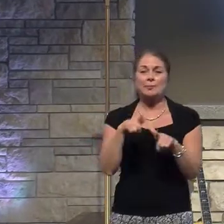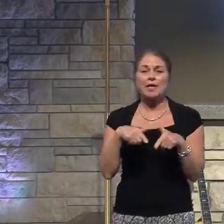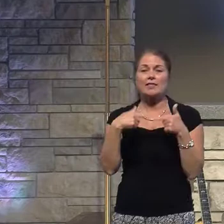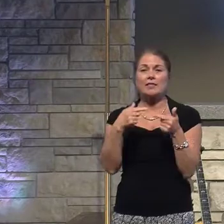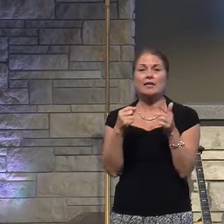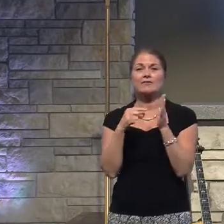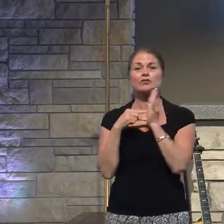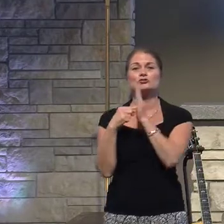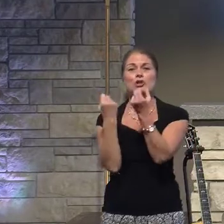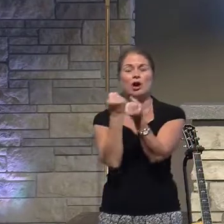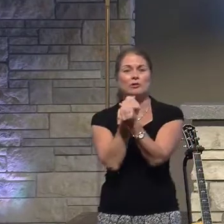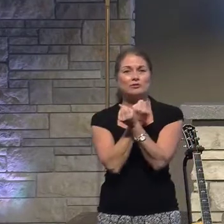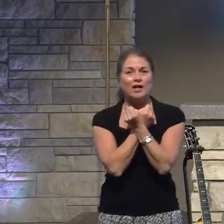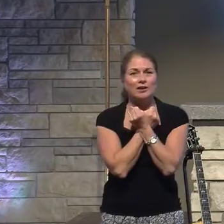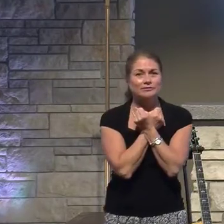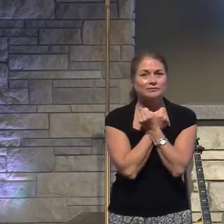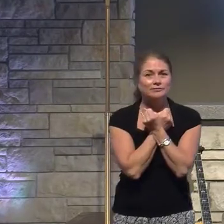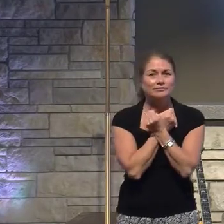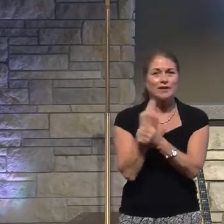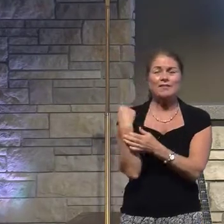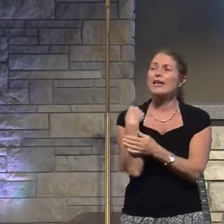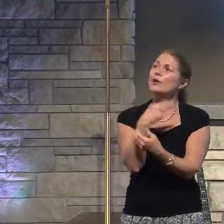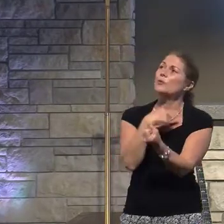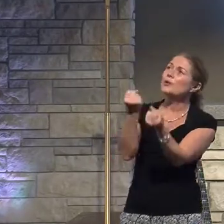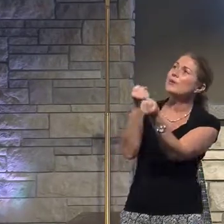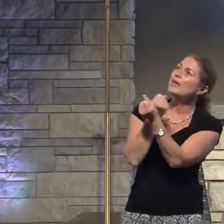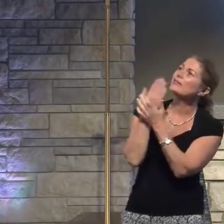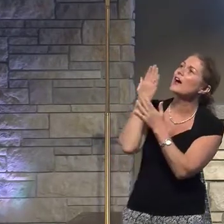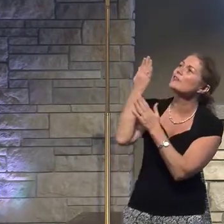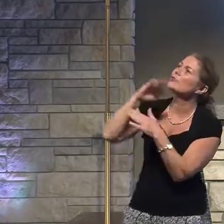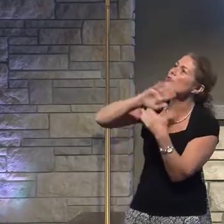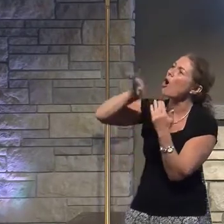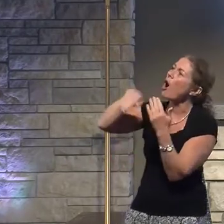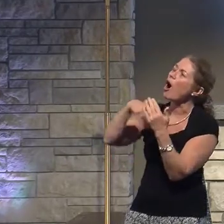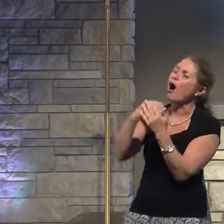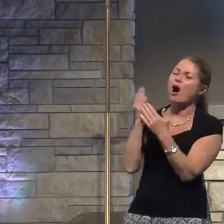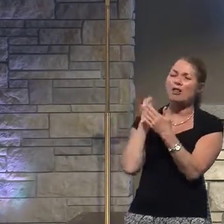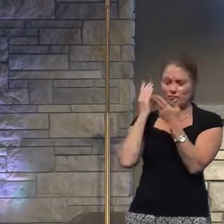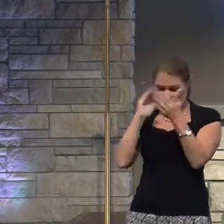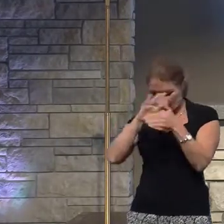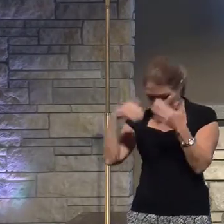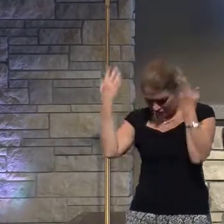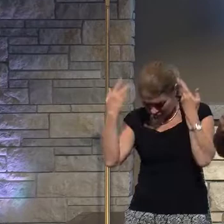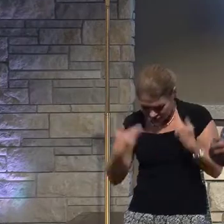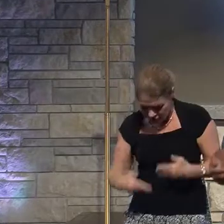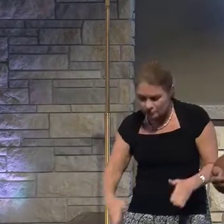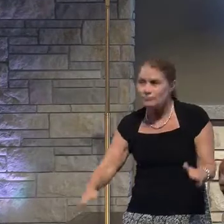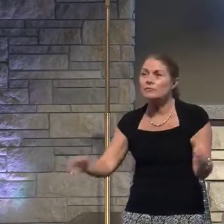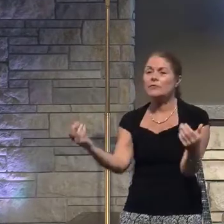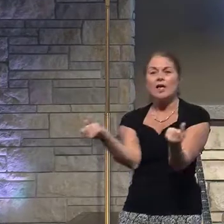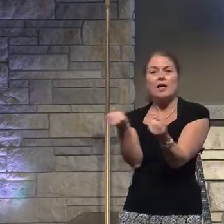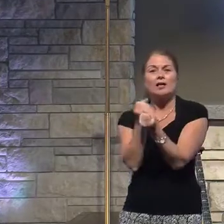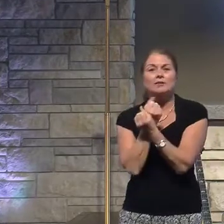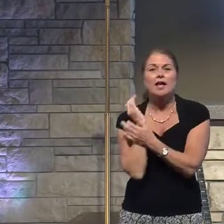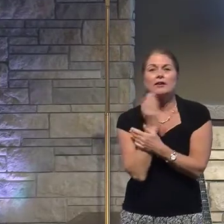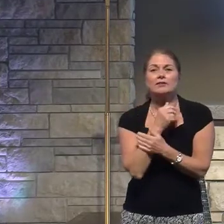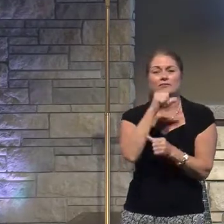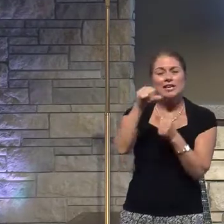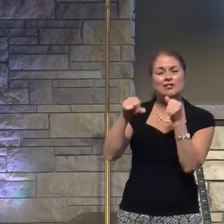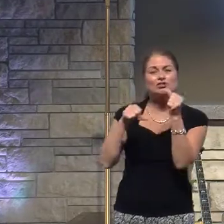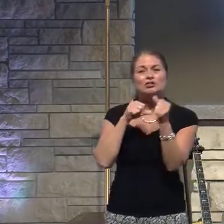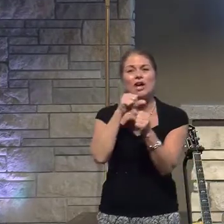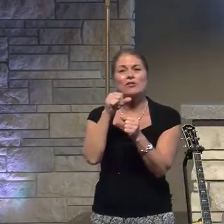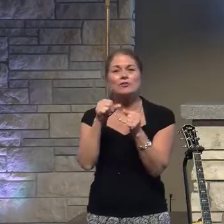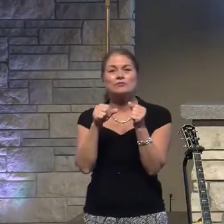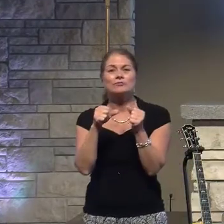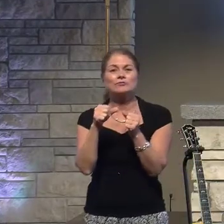loved, that we may love you with all of our being, that we may love our neighbors, that we